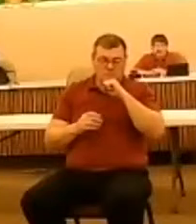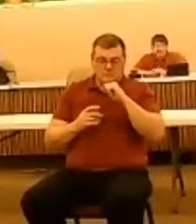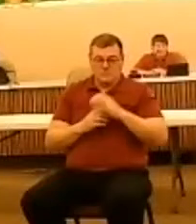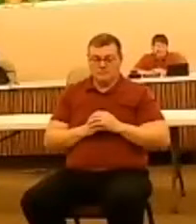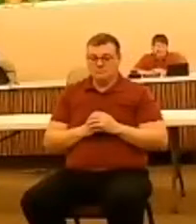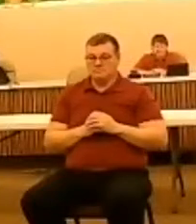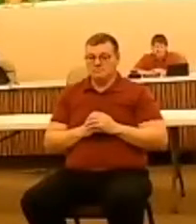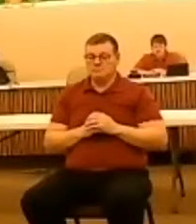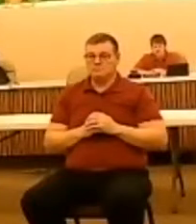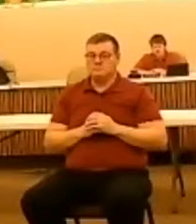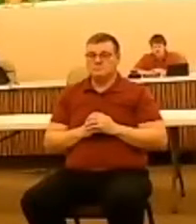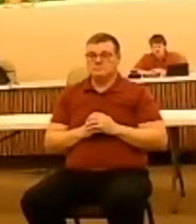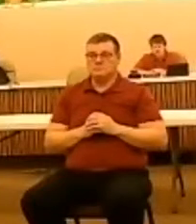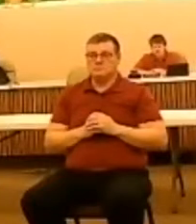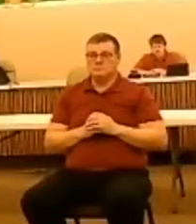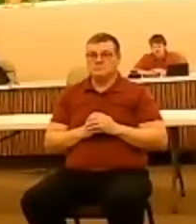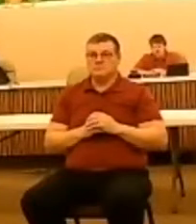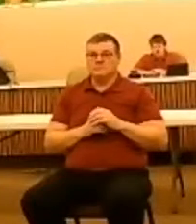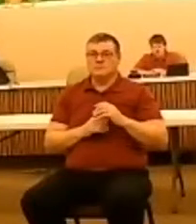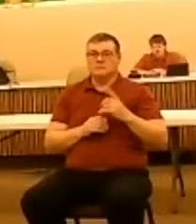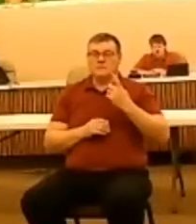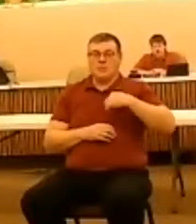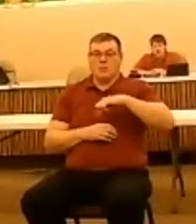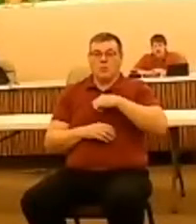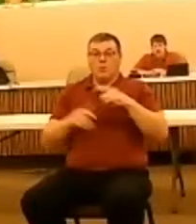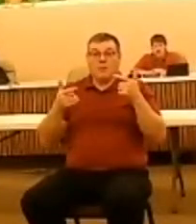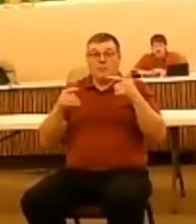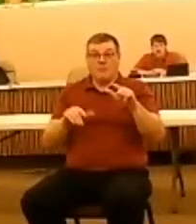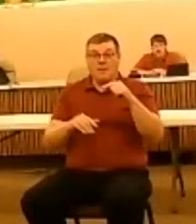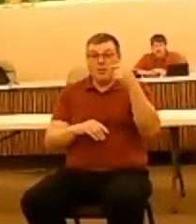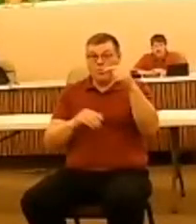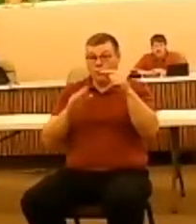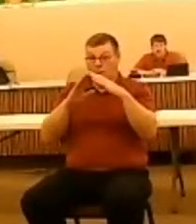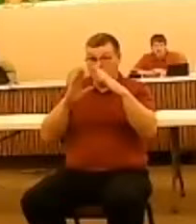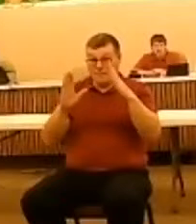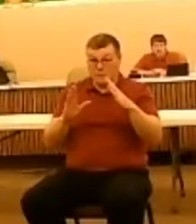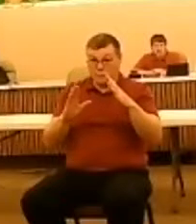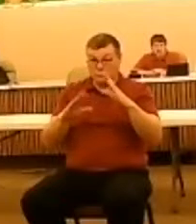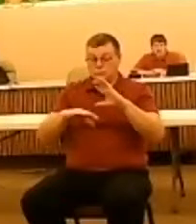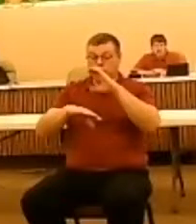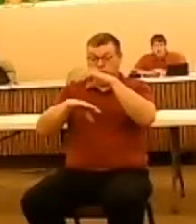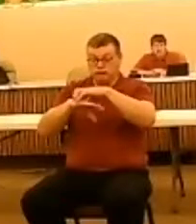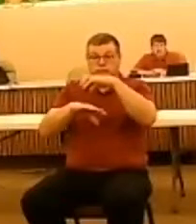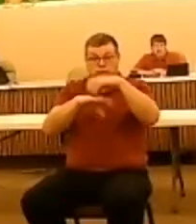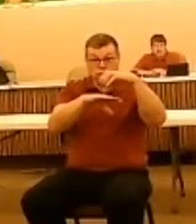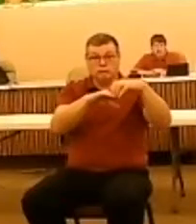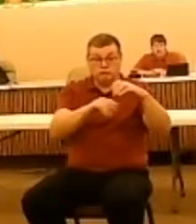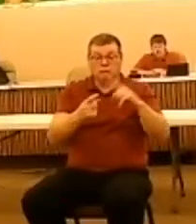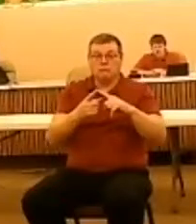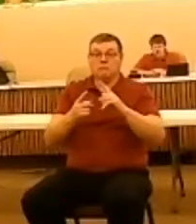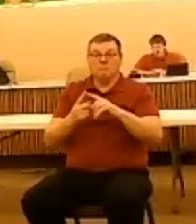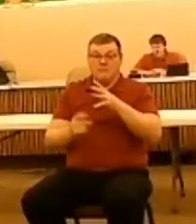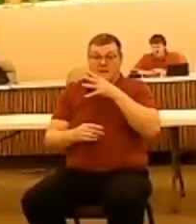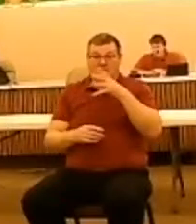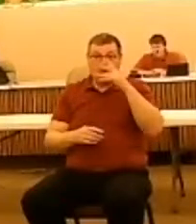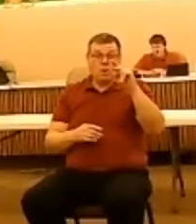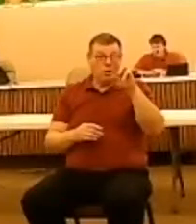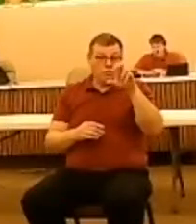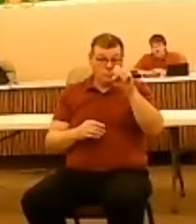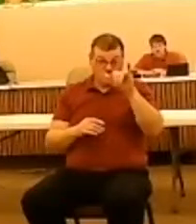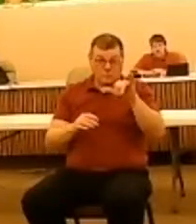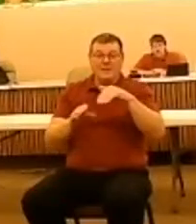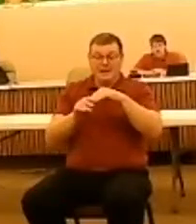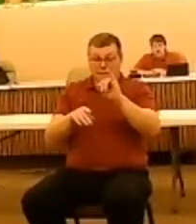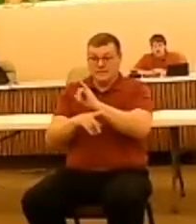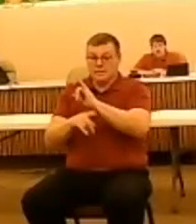Specifically, we allow greenhouses and nurseries to be located in industrial